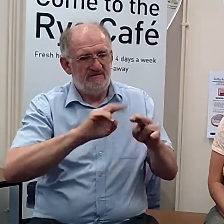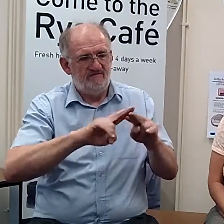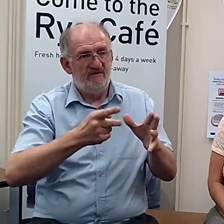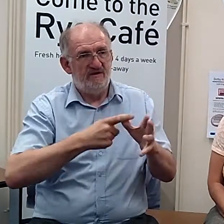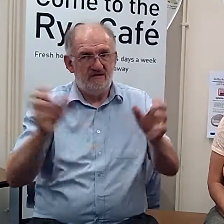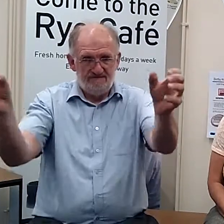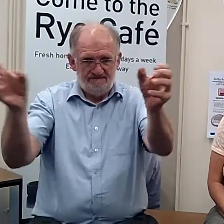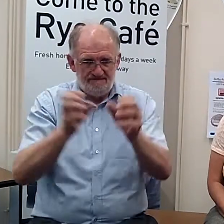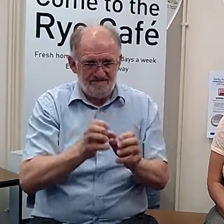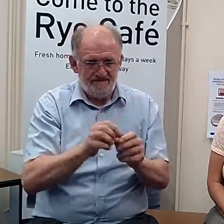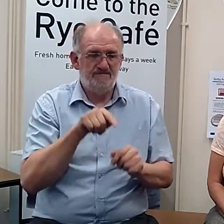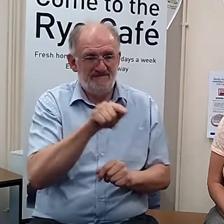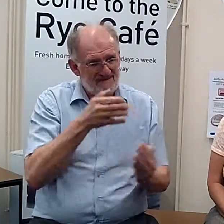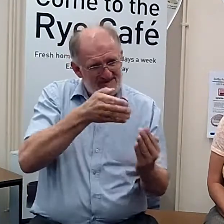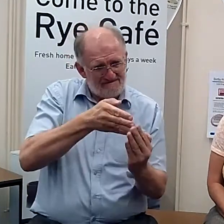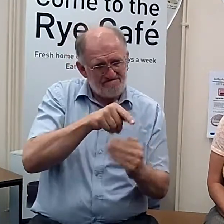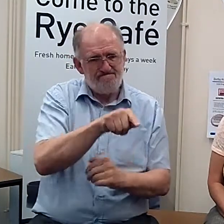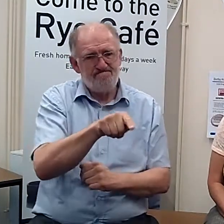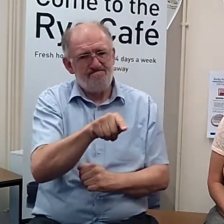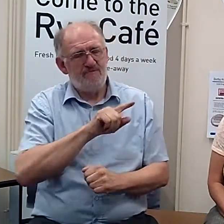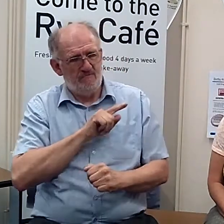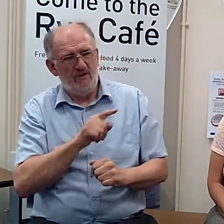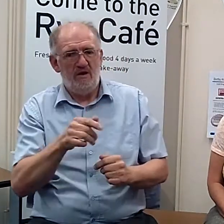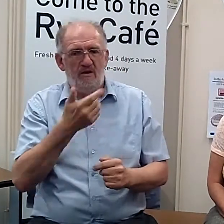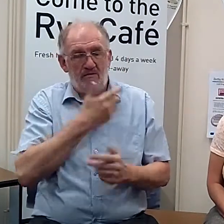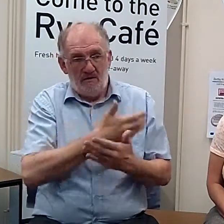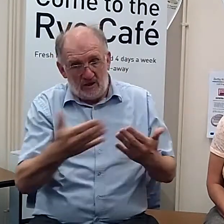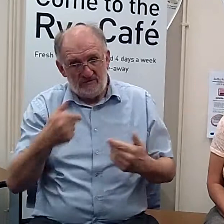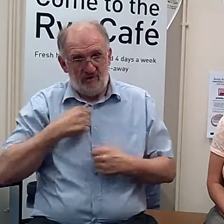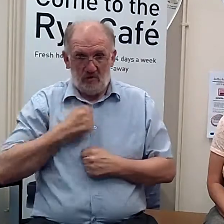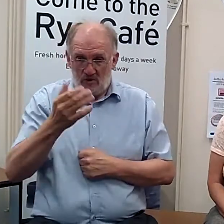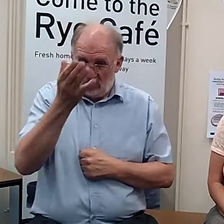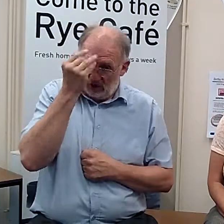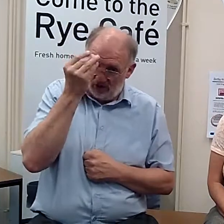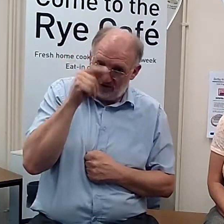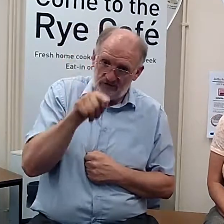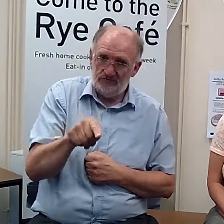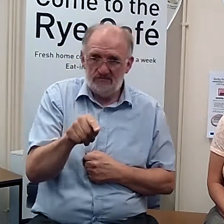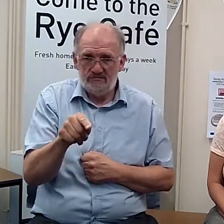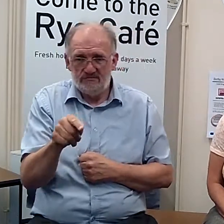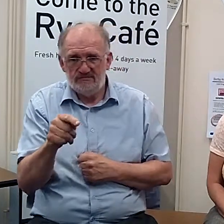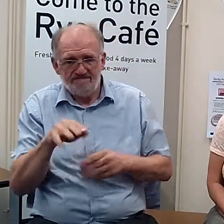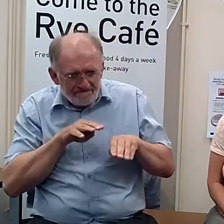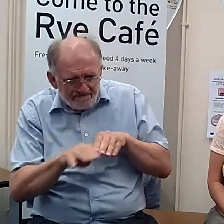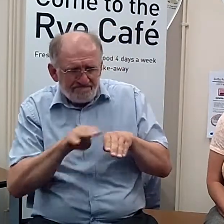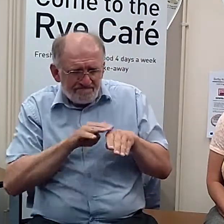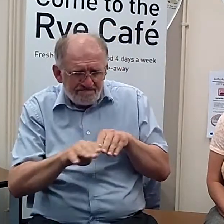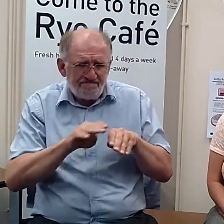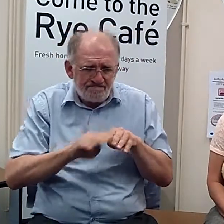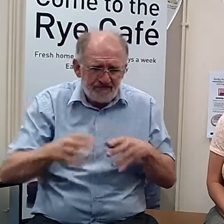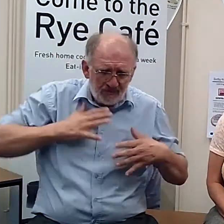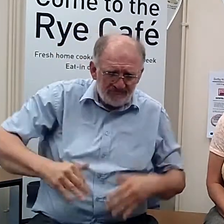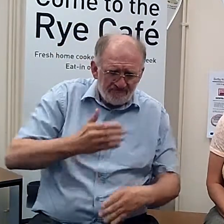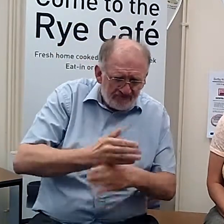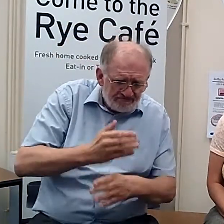job coaches. We applied for the funding because a number of learners with learning difficulties who were looking for paid work have